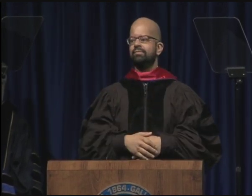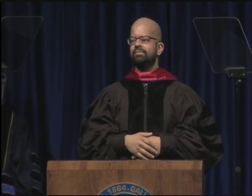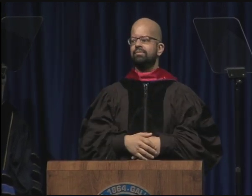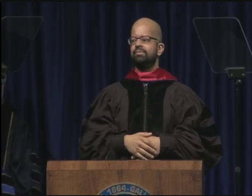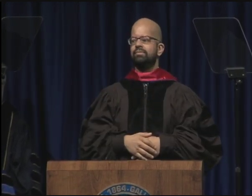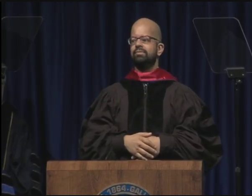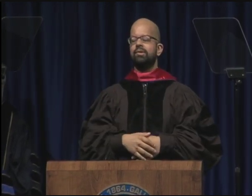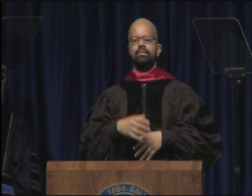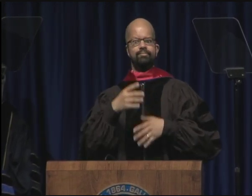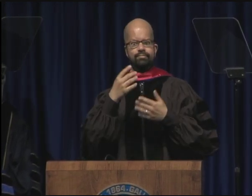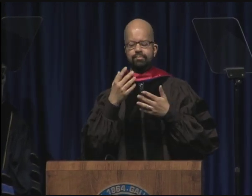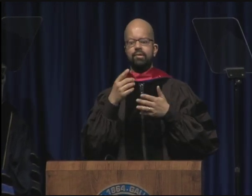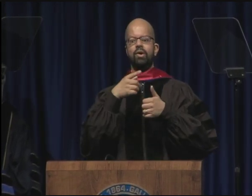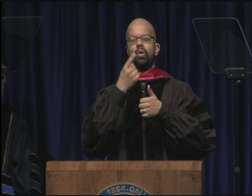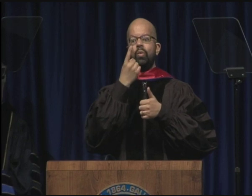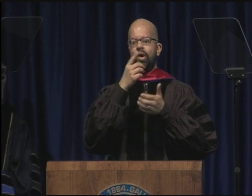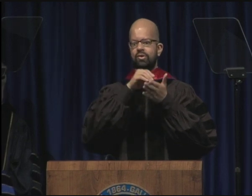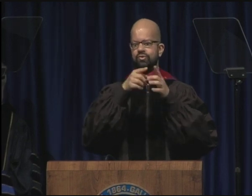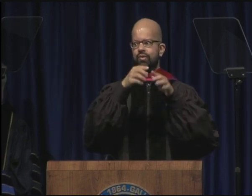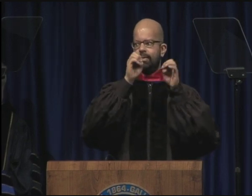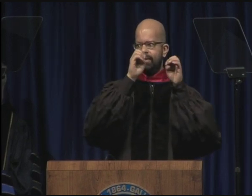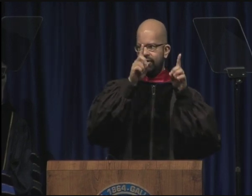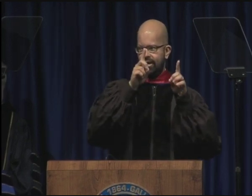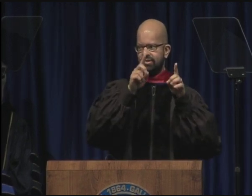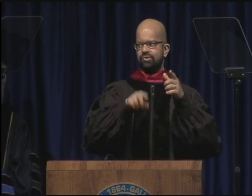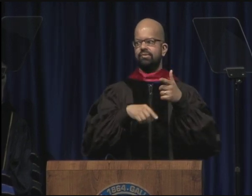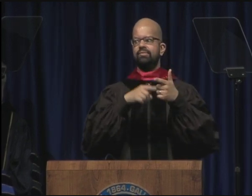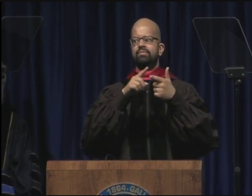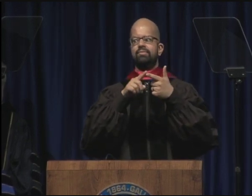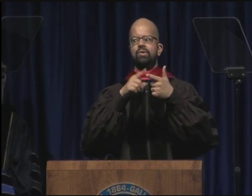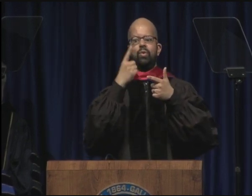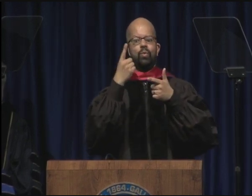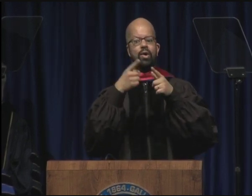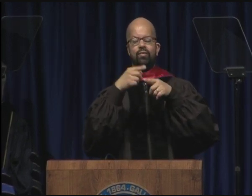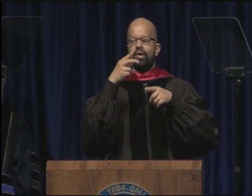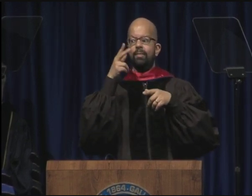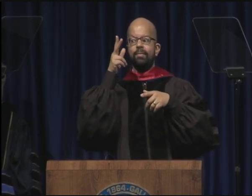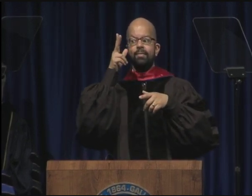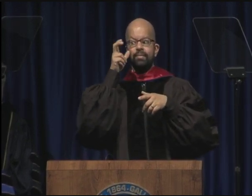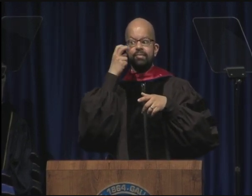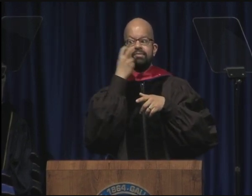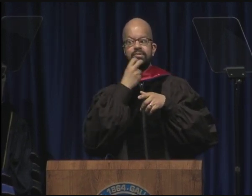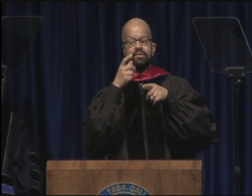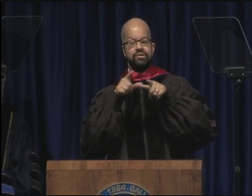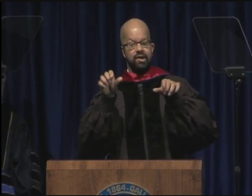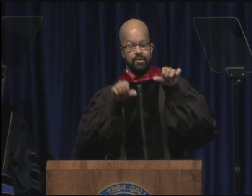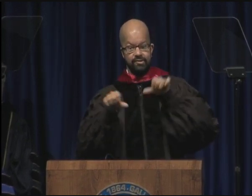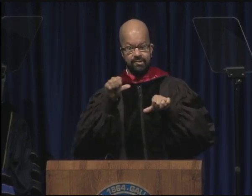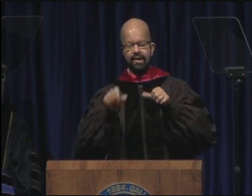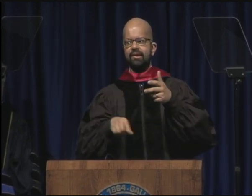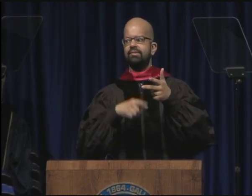diplomas. 1 student from the Department of Education, 1 student from the Department